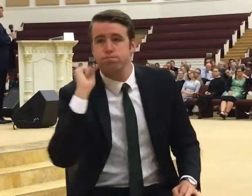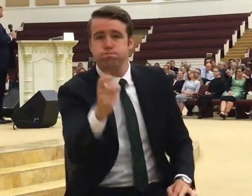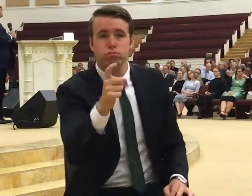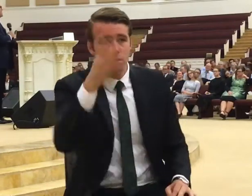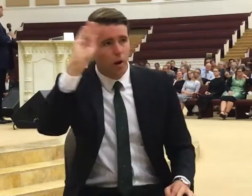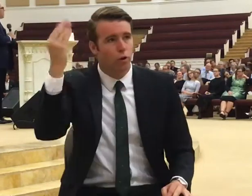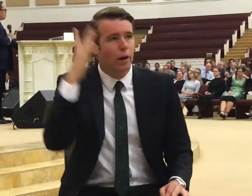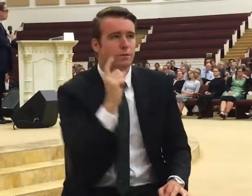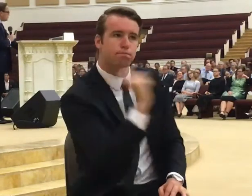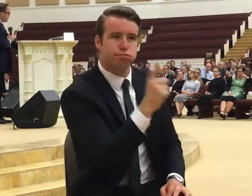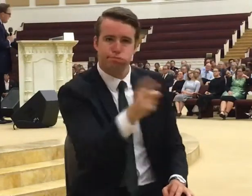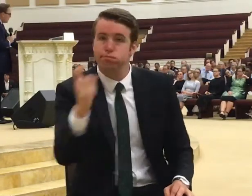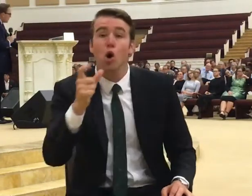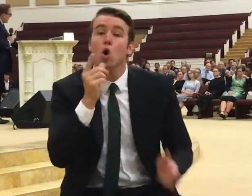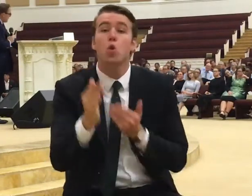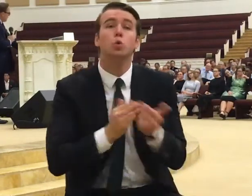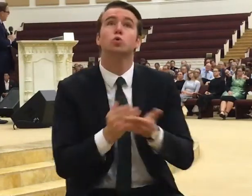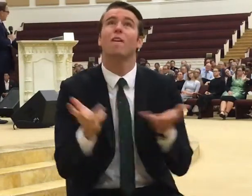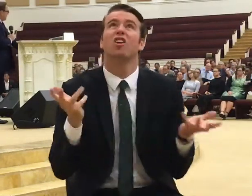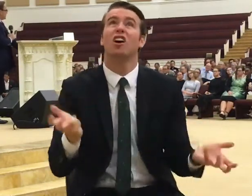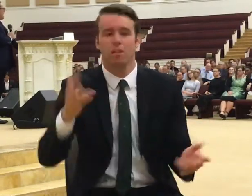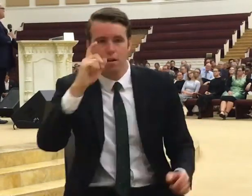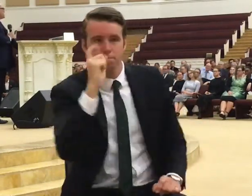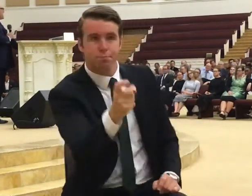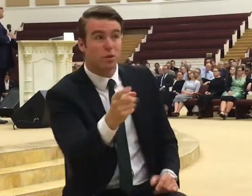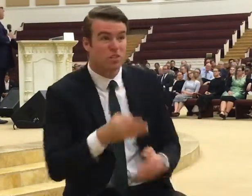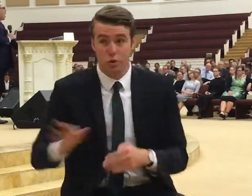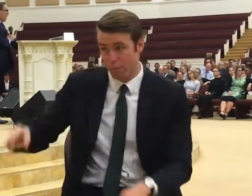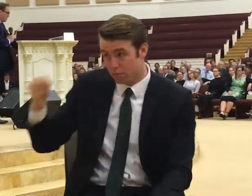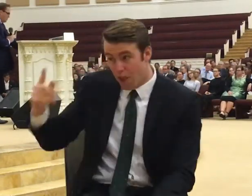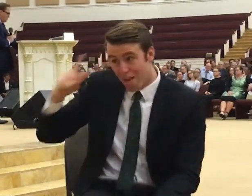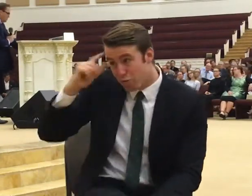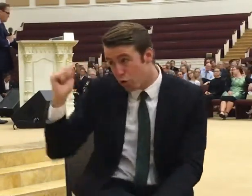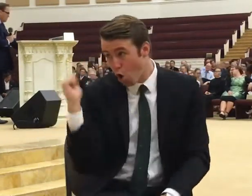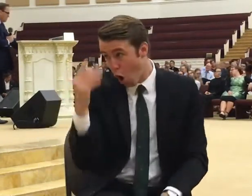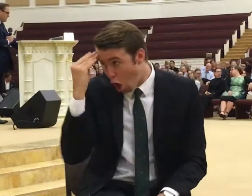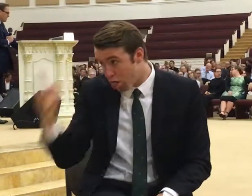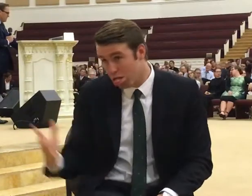grace for whosoever will. Look at your neighbor and say, for all.